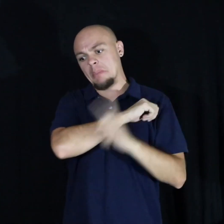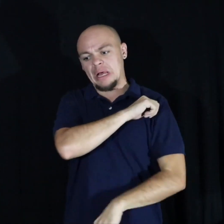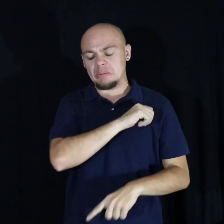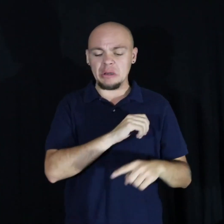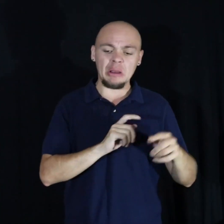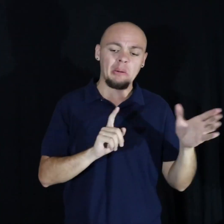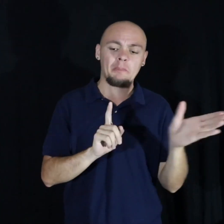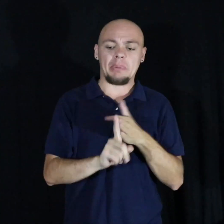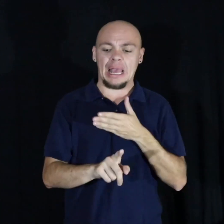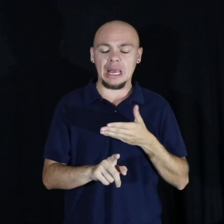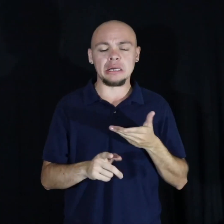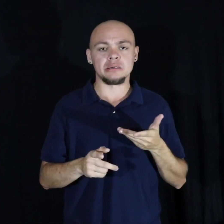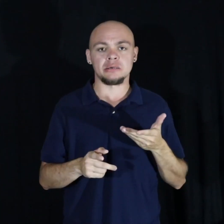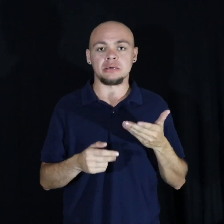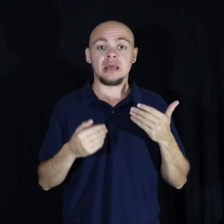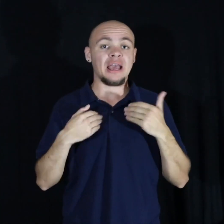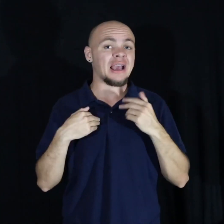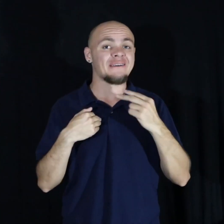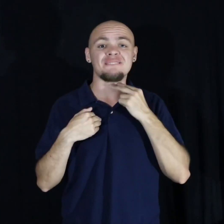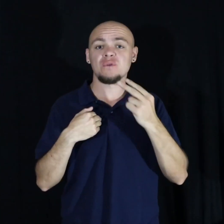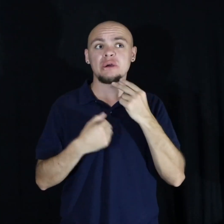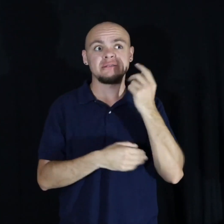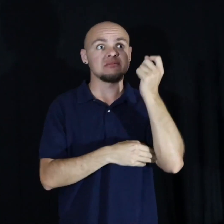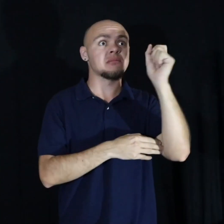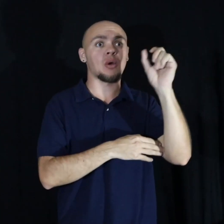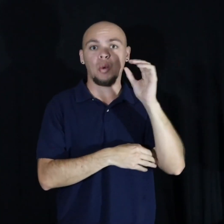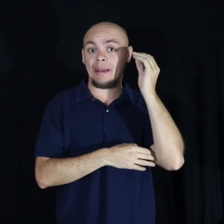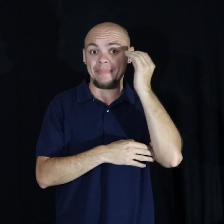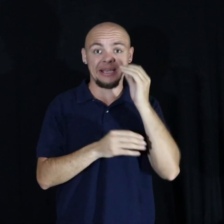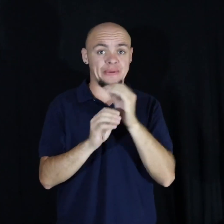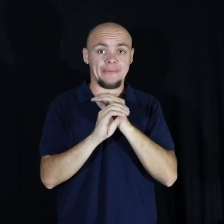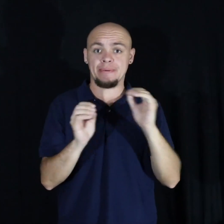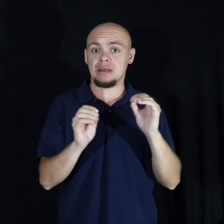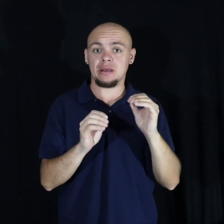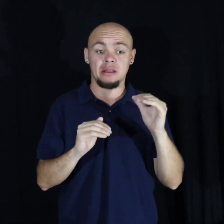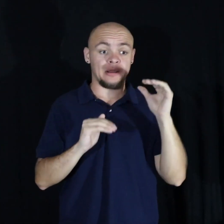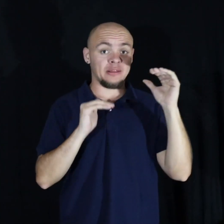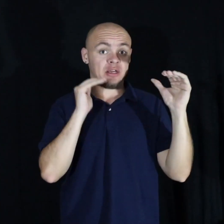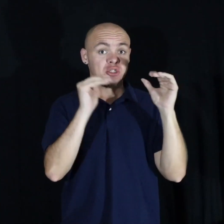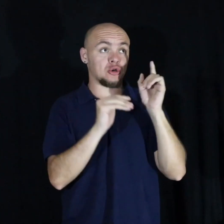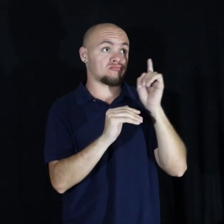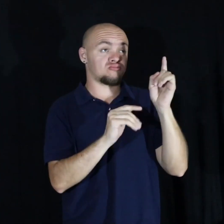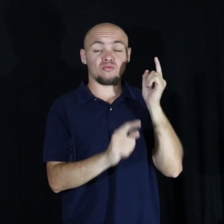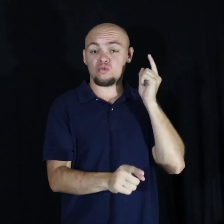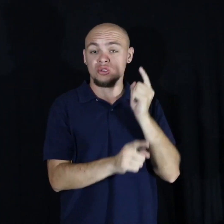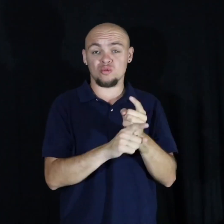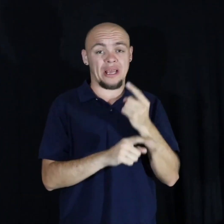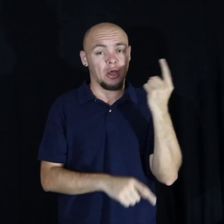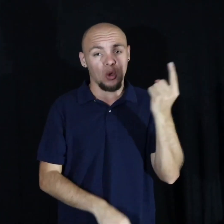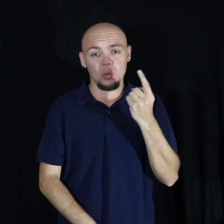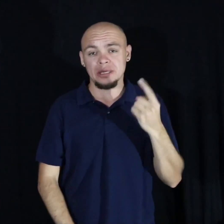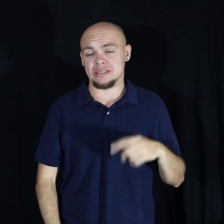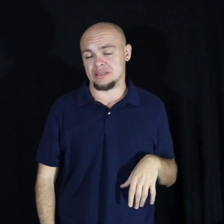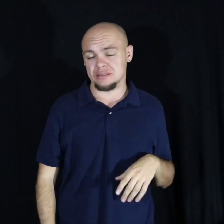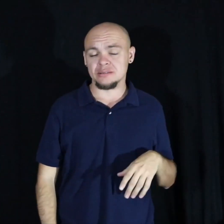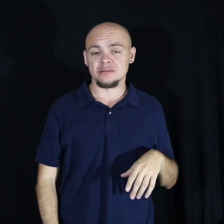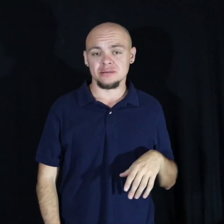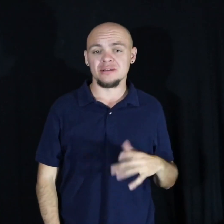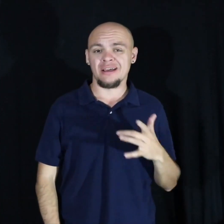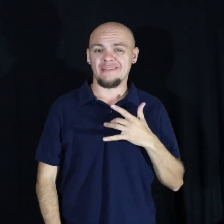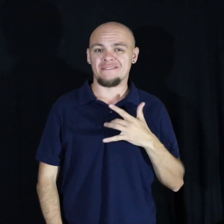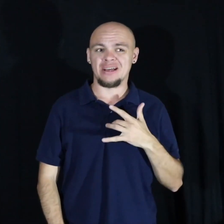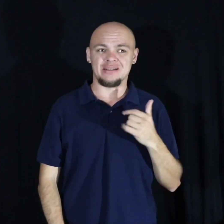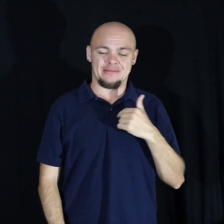punishments. I never had a voice or an opinion. The adult was always right. I began to feel like an